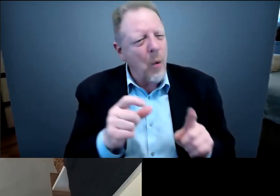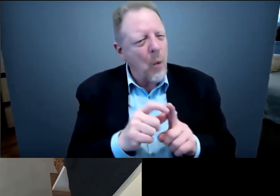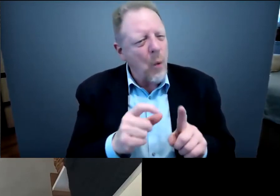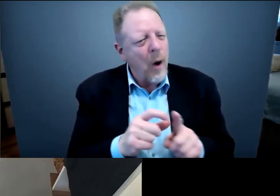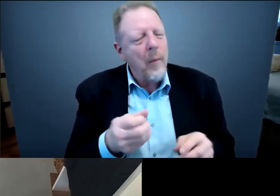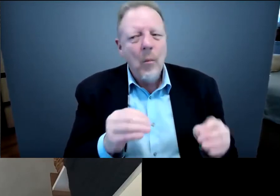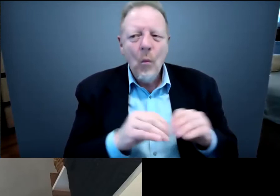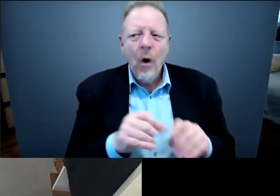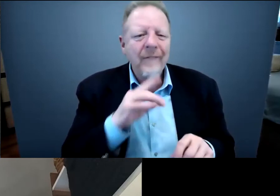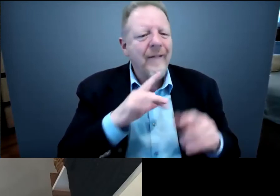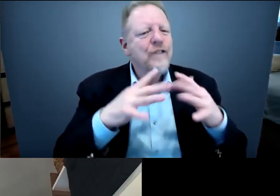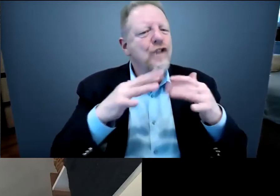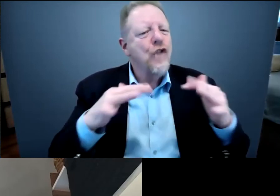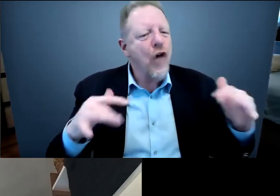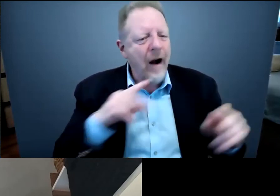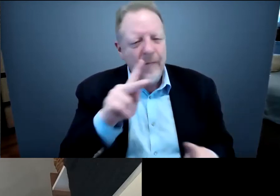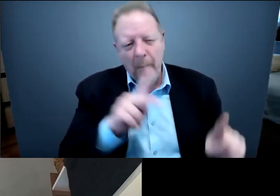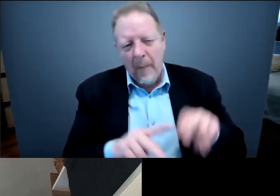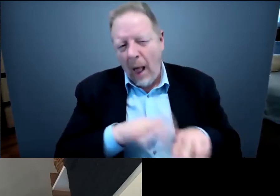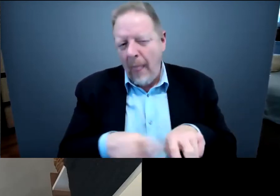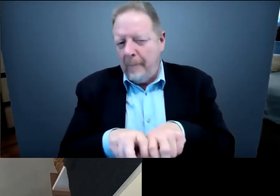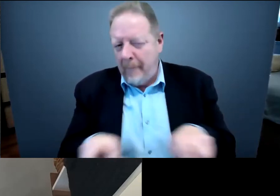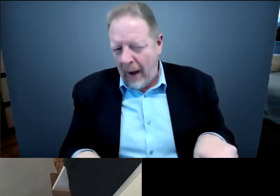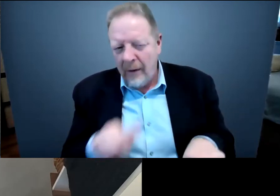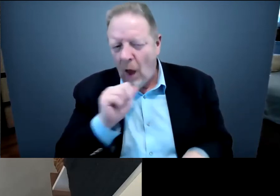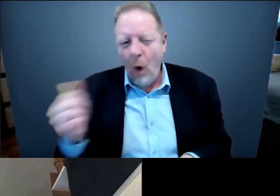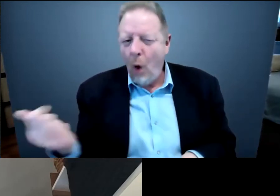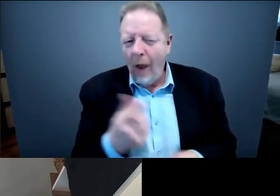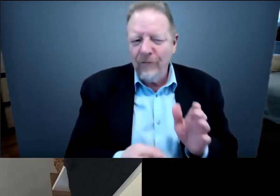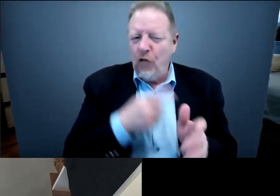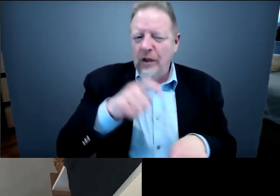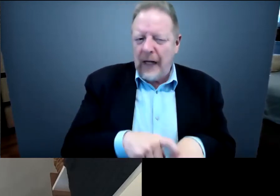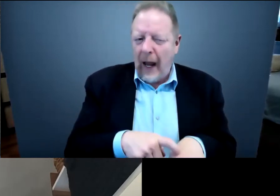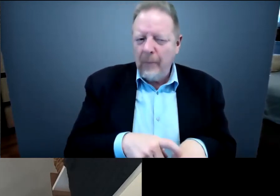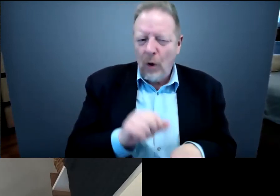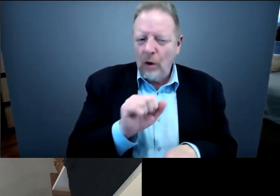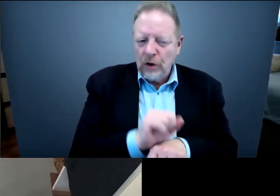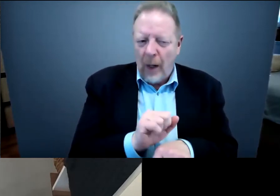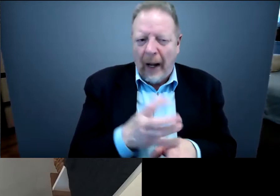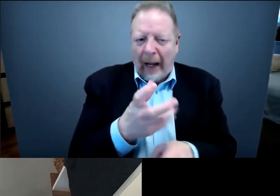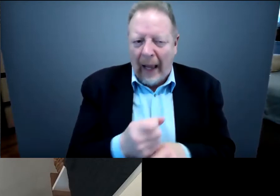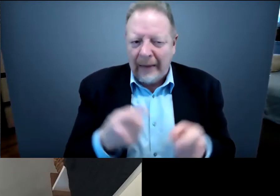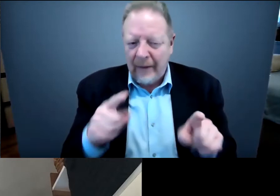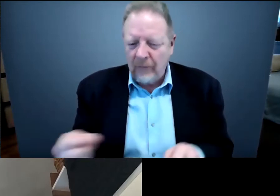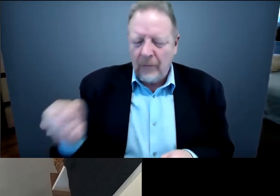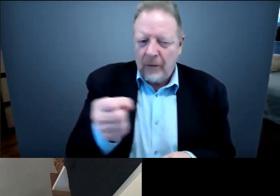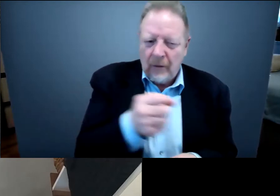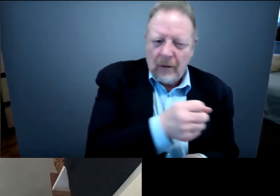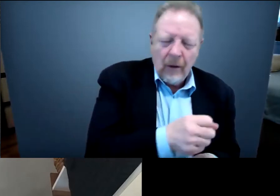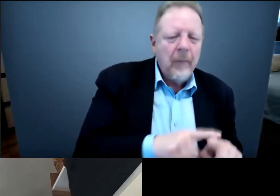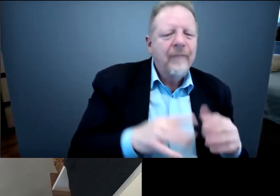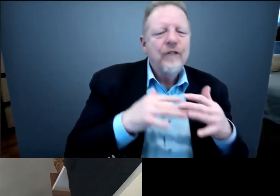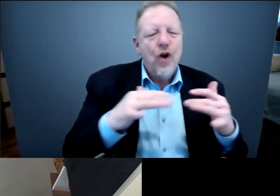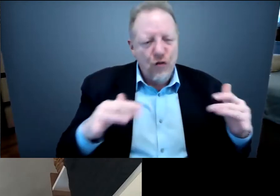of a variety of people on that panel, such as people actively looking for jobs, part-time workers,